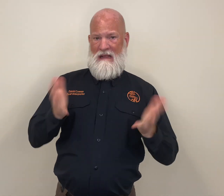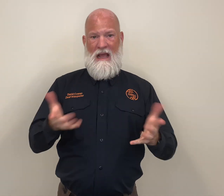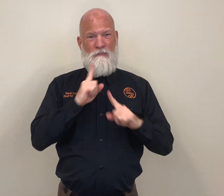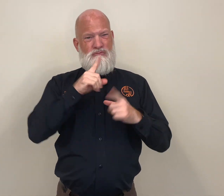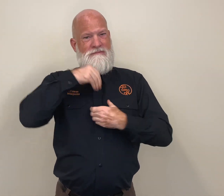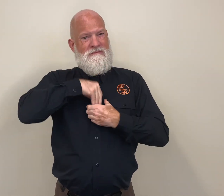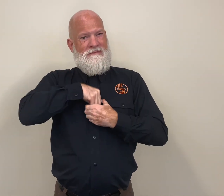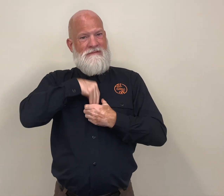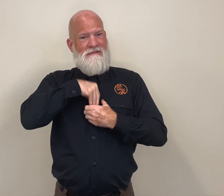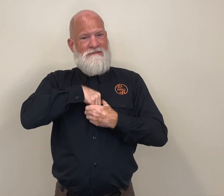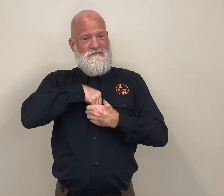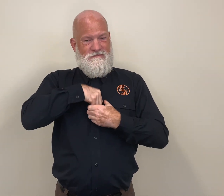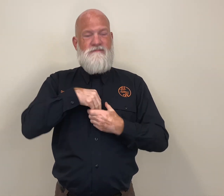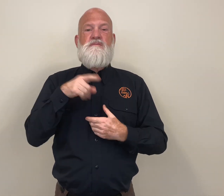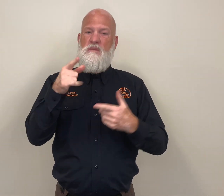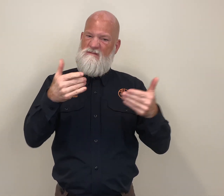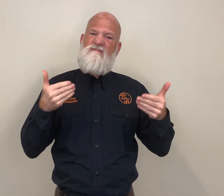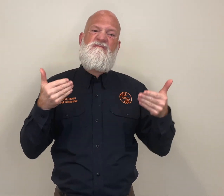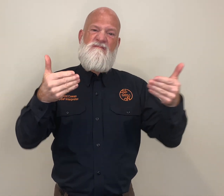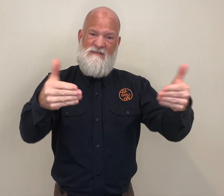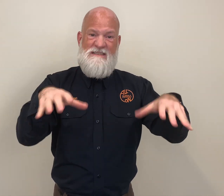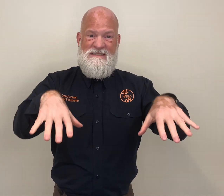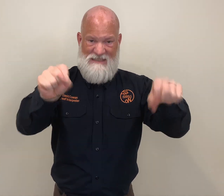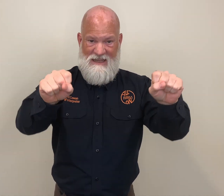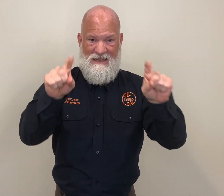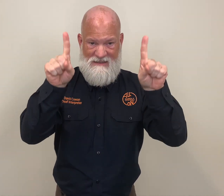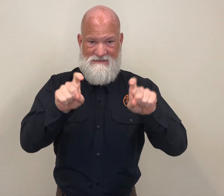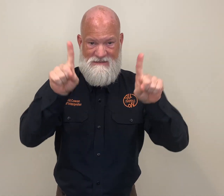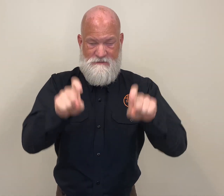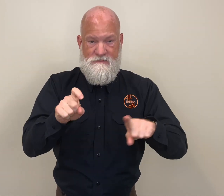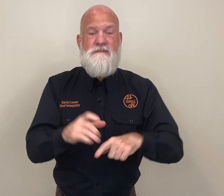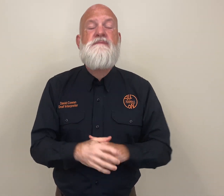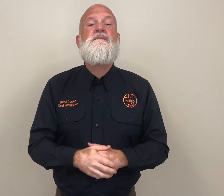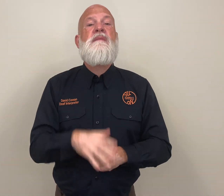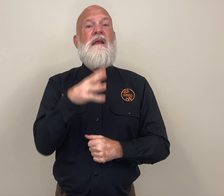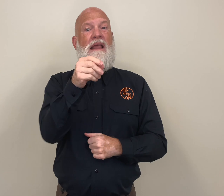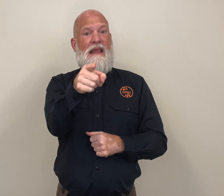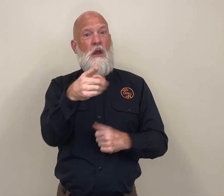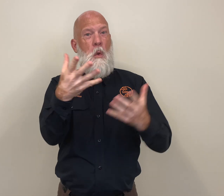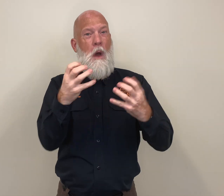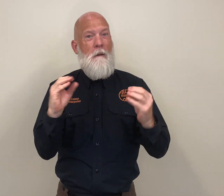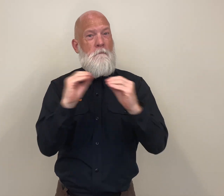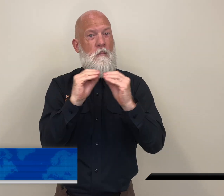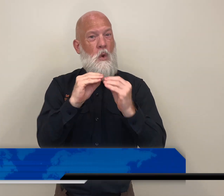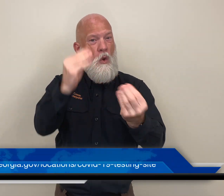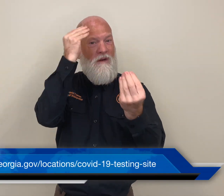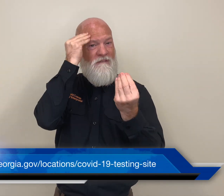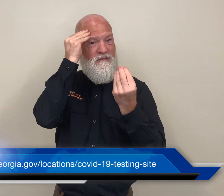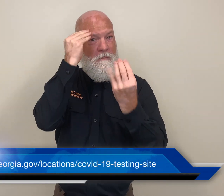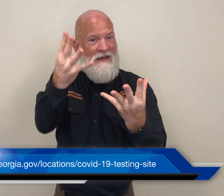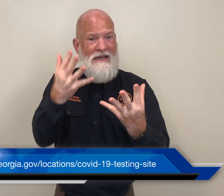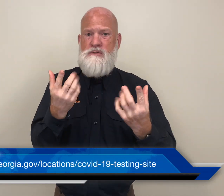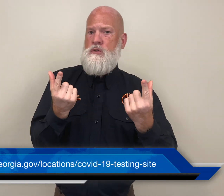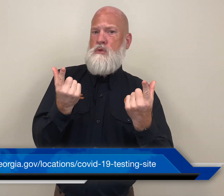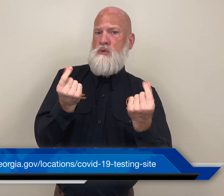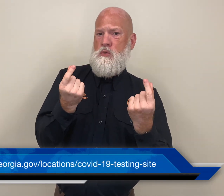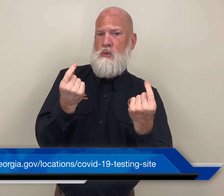We encourage all Georgians to receive COVID-19 testing. For more information, look at this website provided